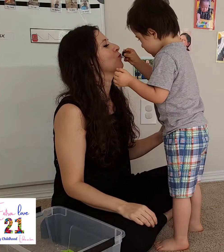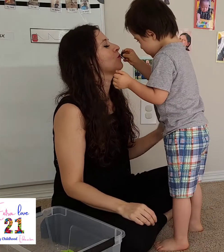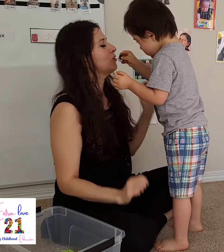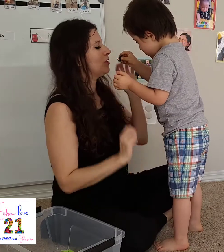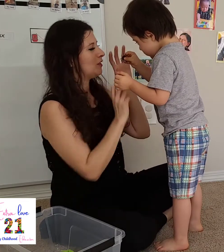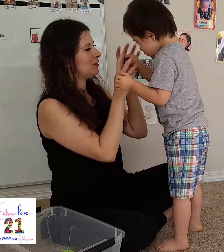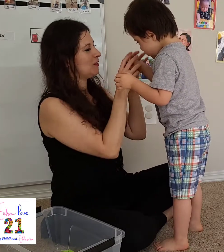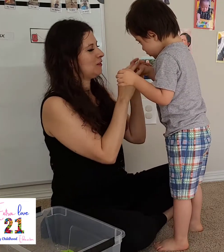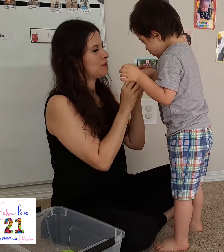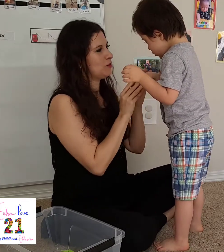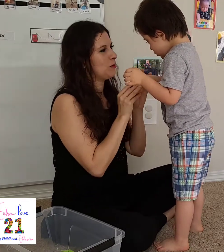Okay.